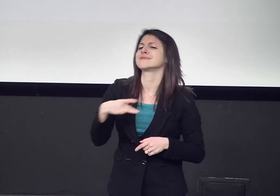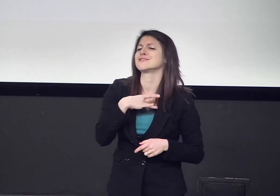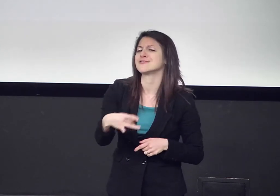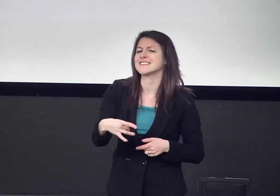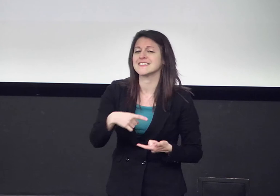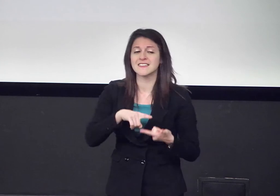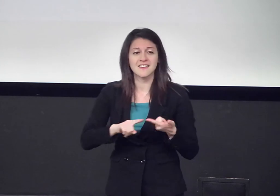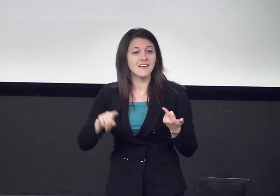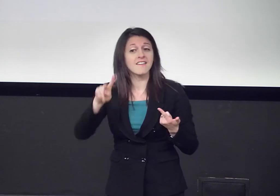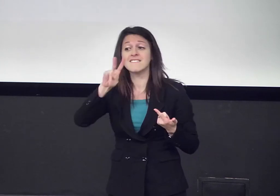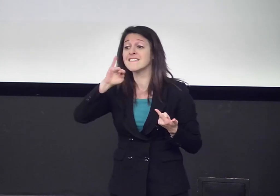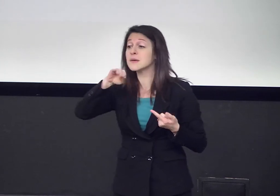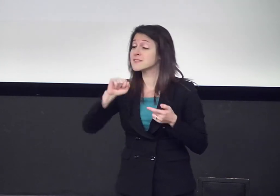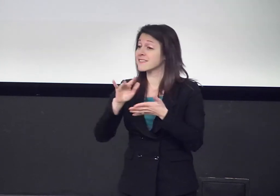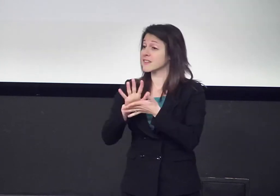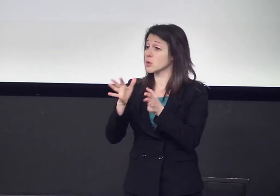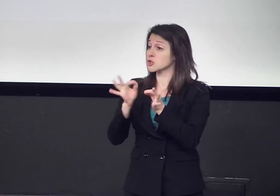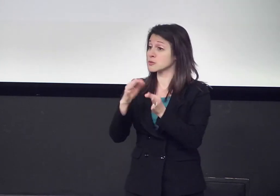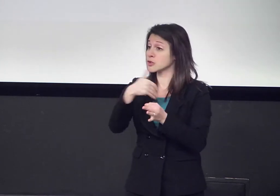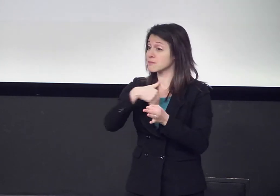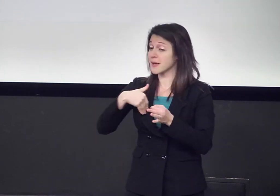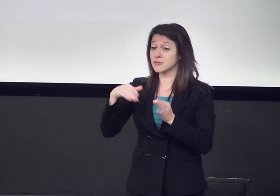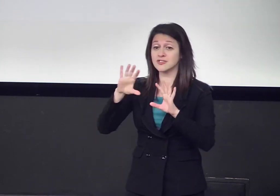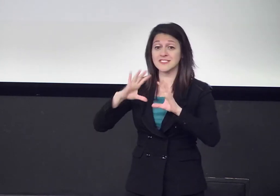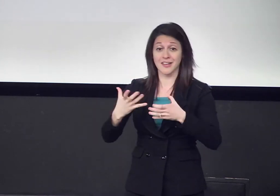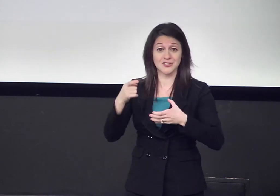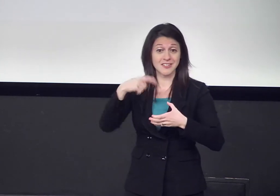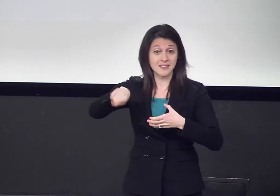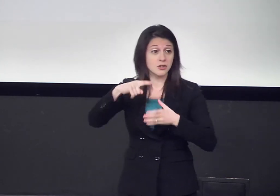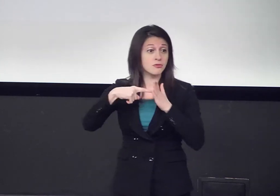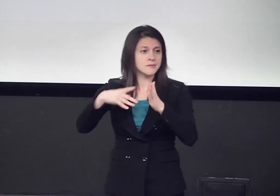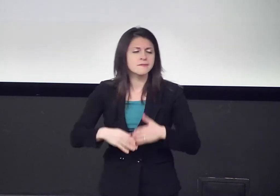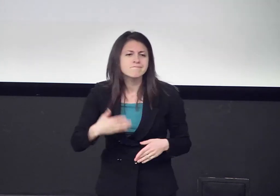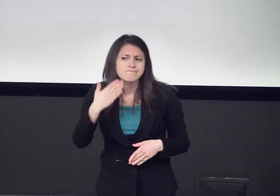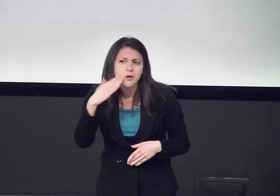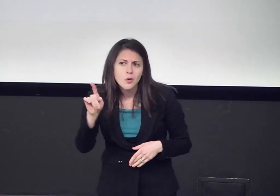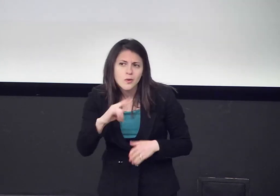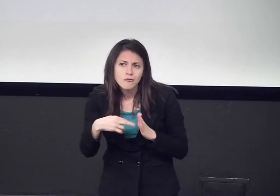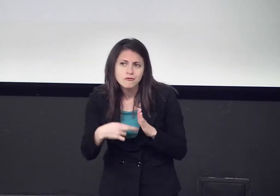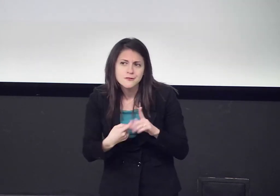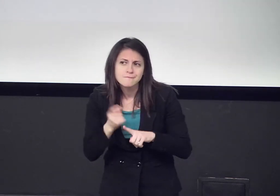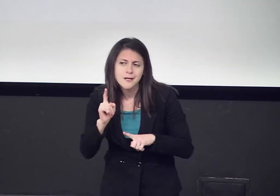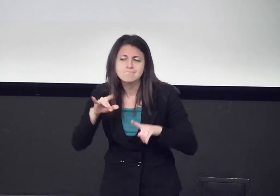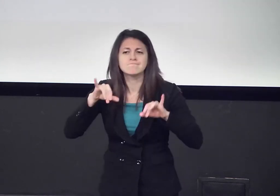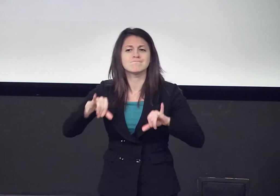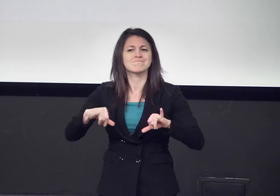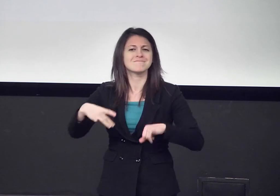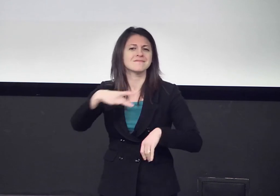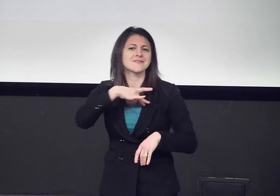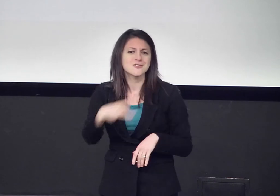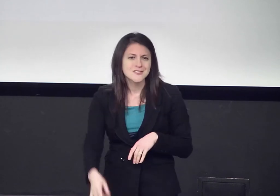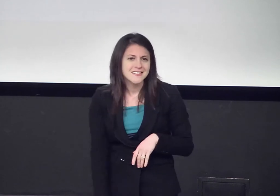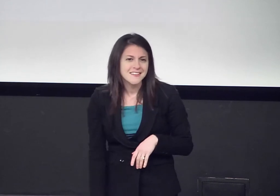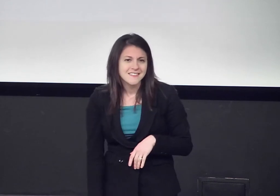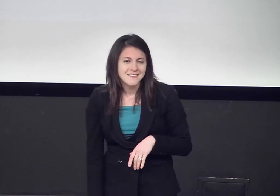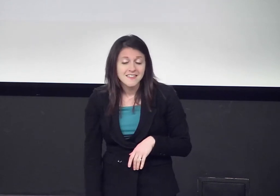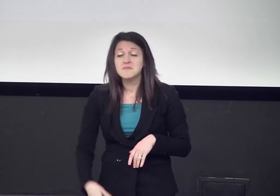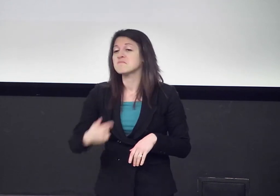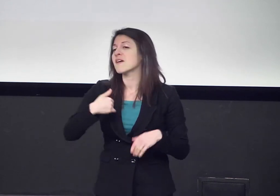The VIMS representative didn't know where this rule was from. The call